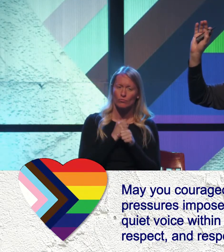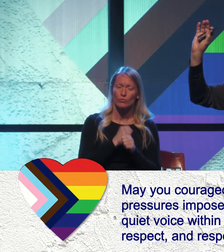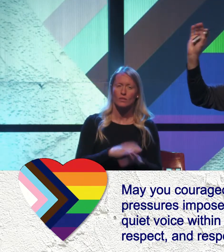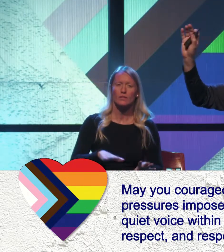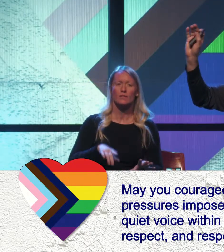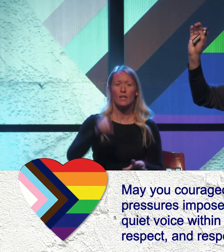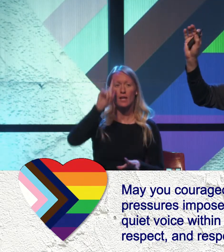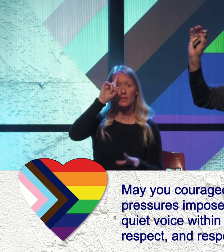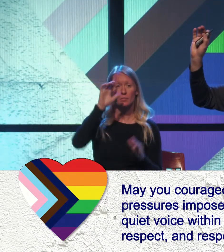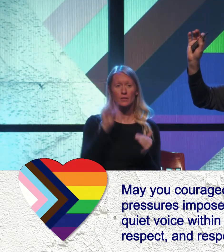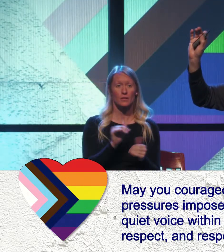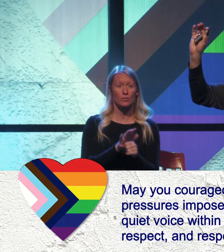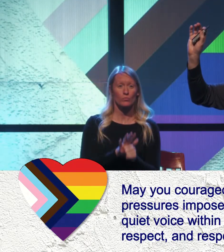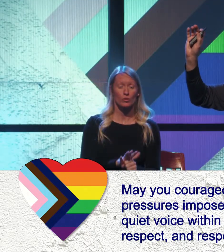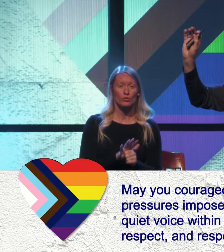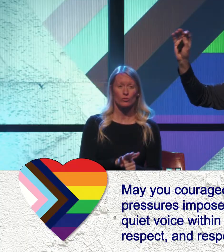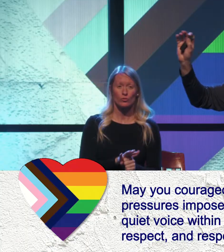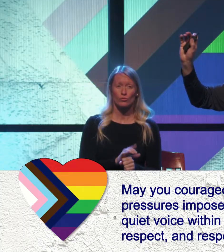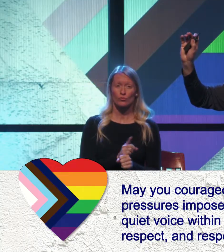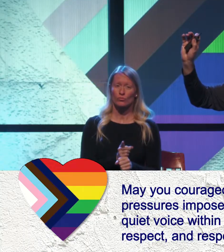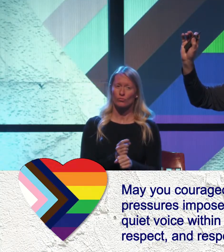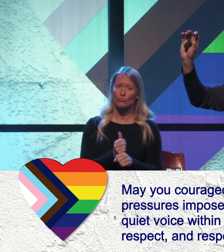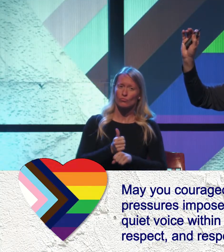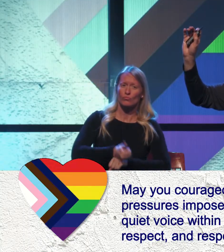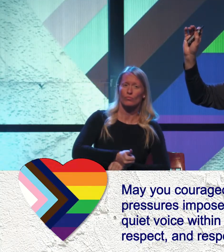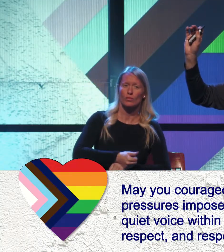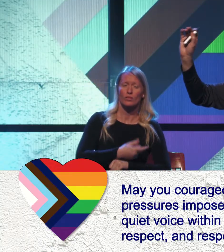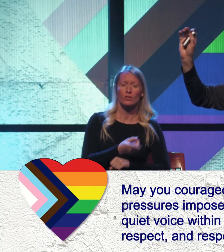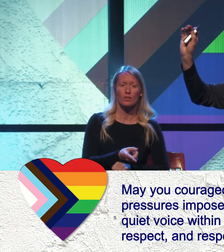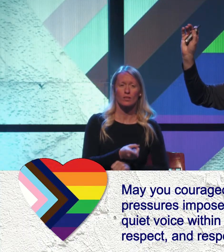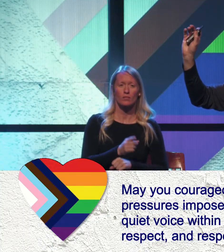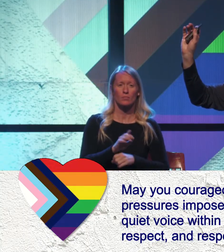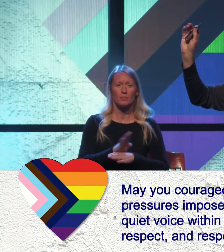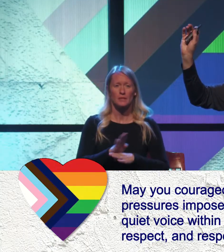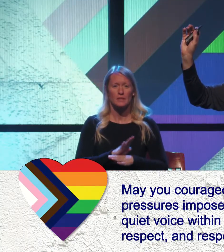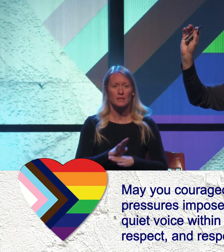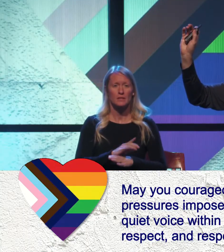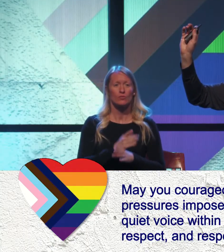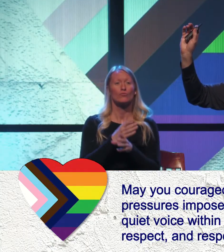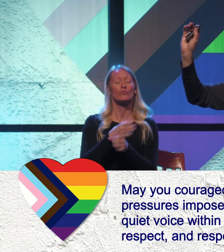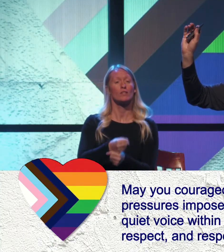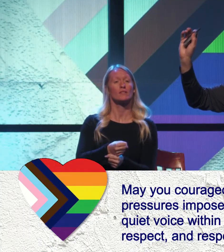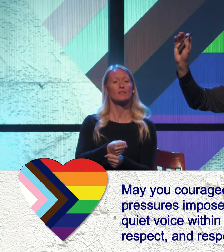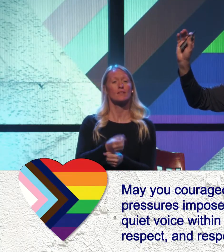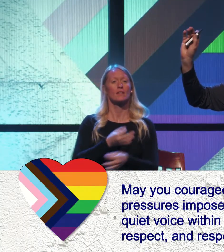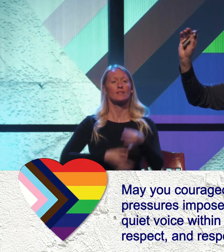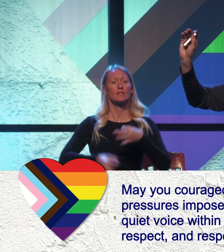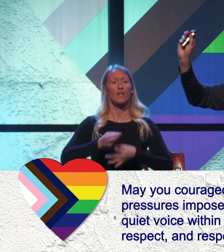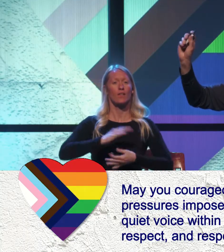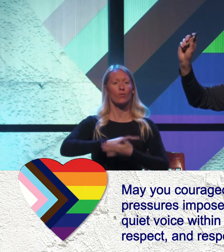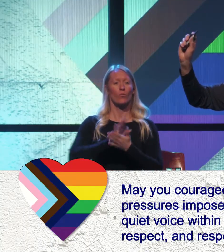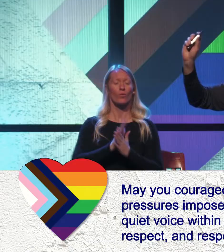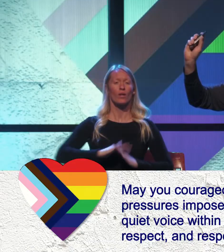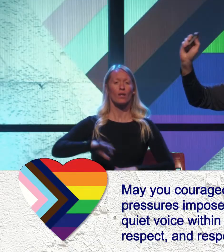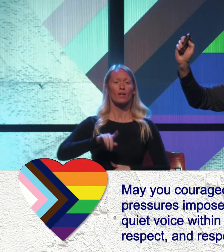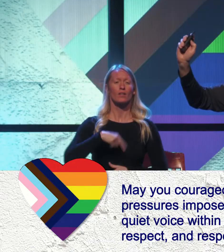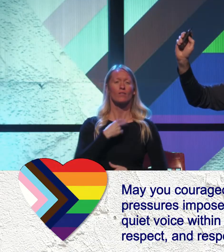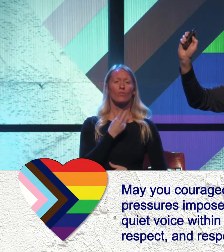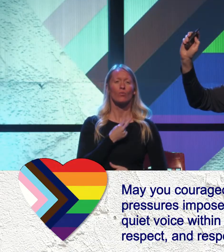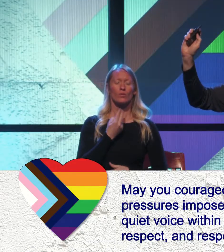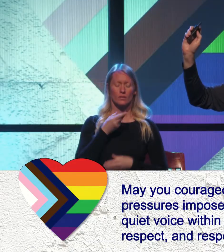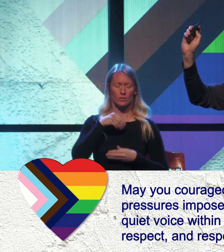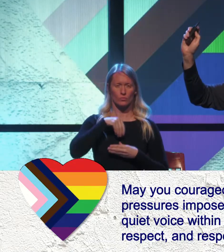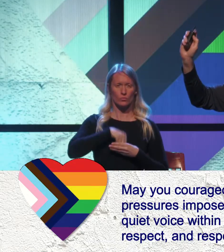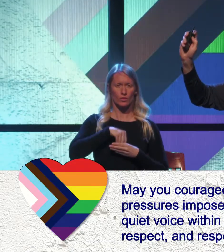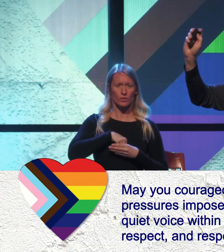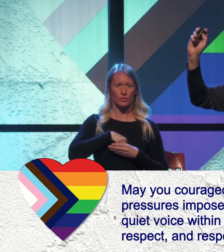pressures imposed on you by institutions, trusting instead the quiet voice within you that calls you